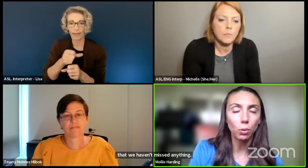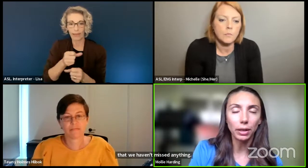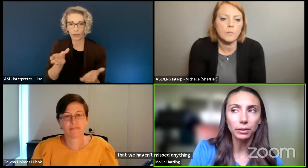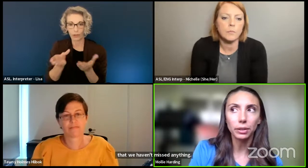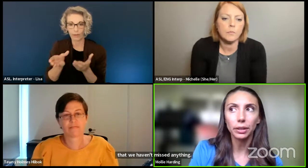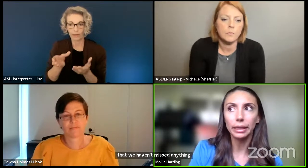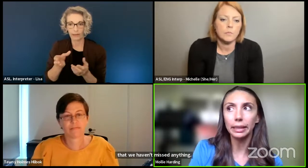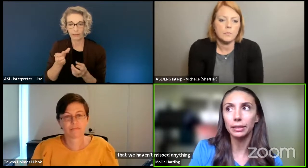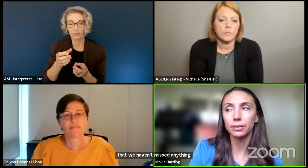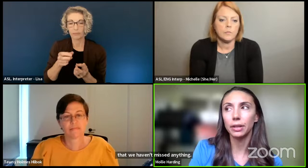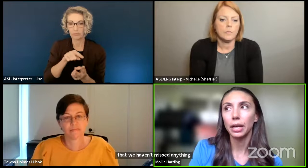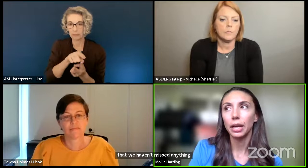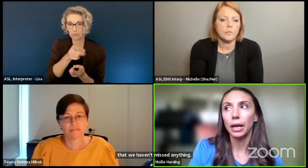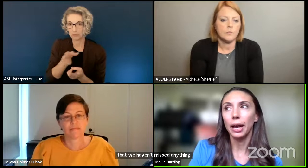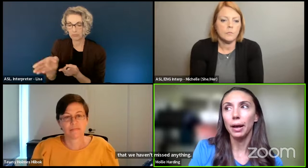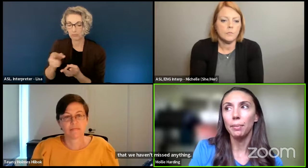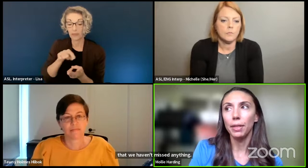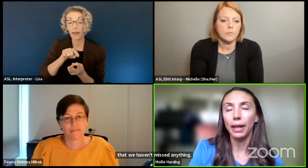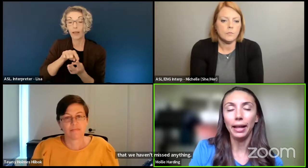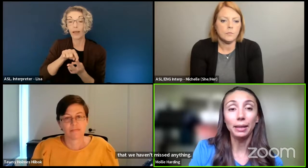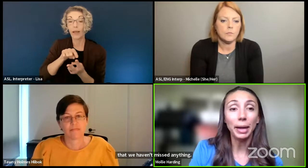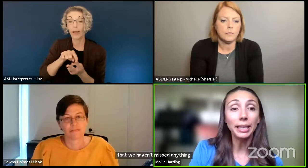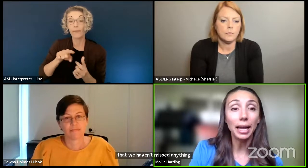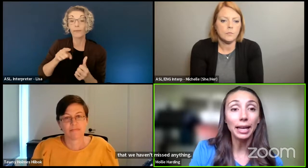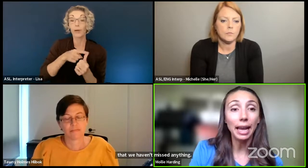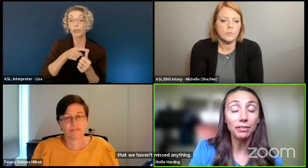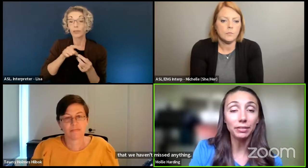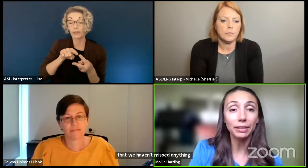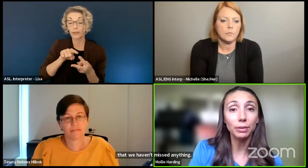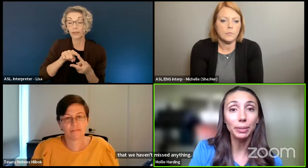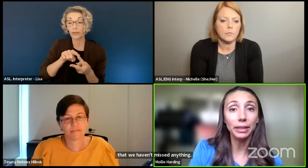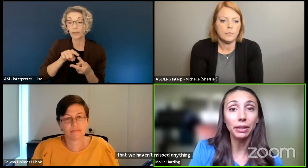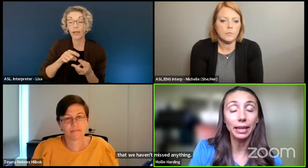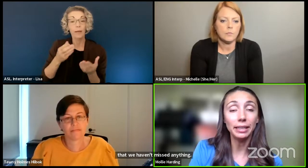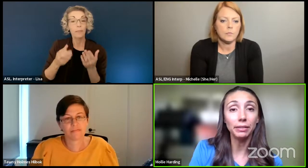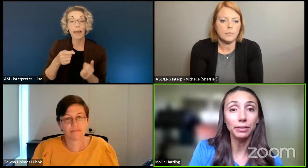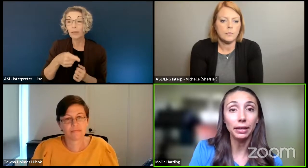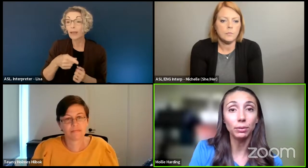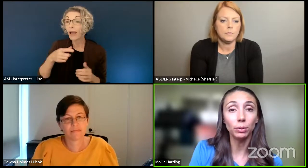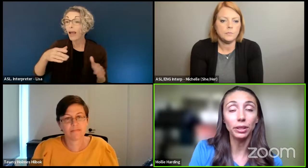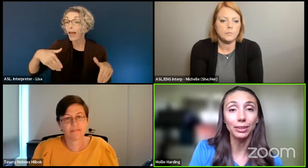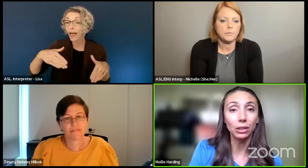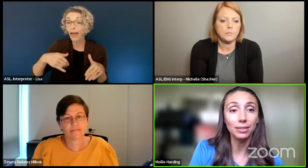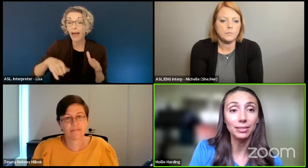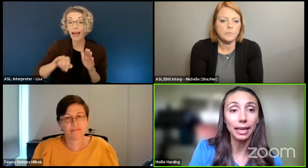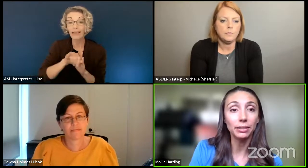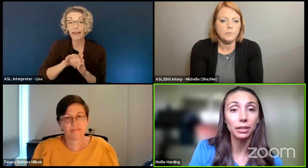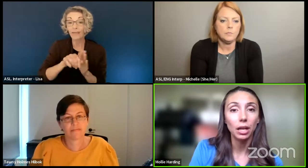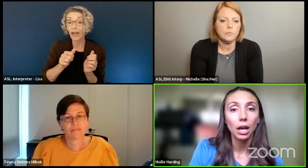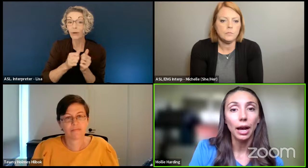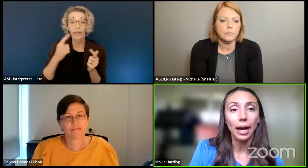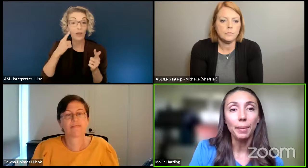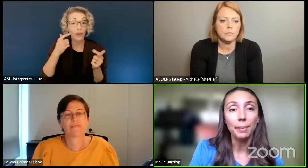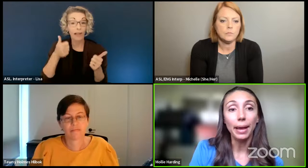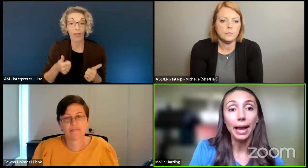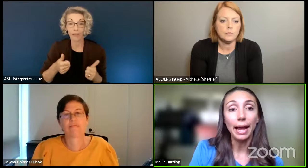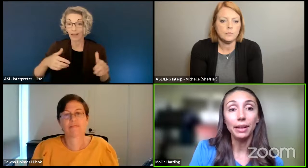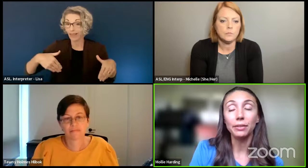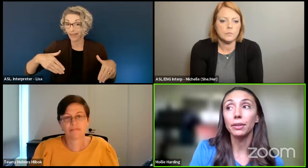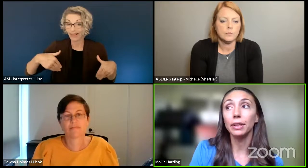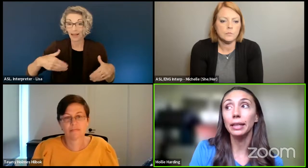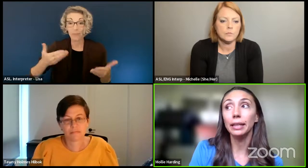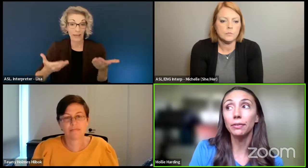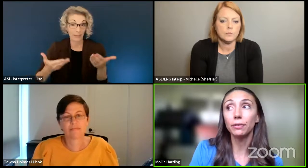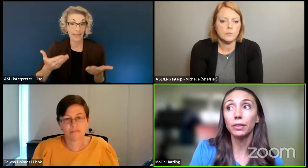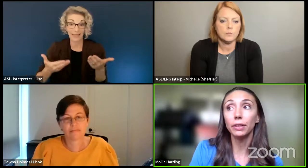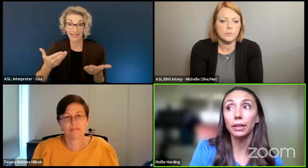The first one is that they might not have even been identified with hearing loss yet.